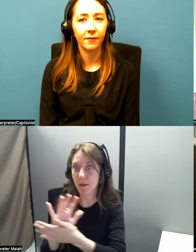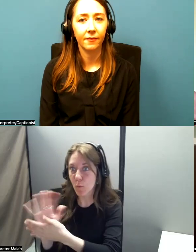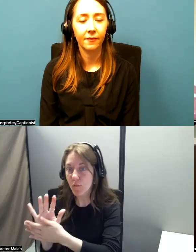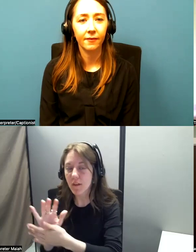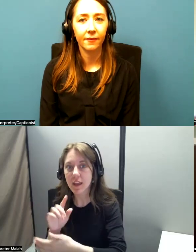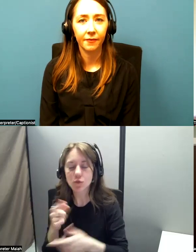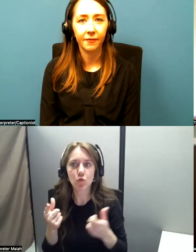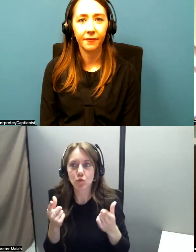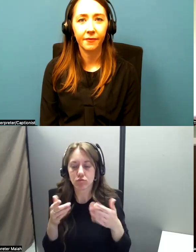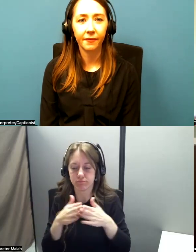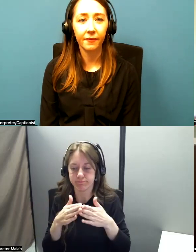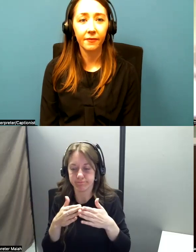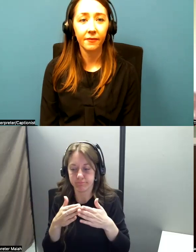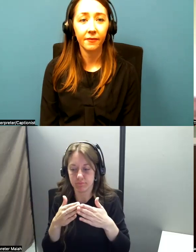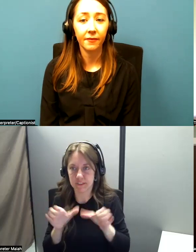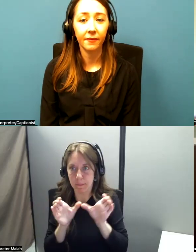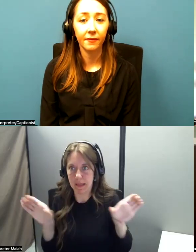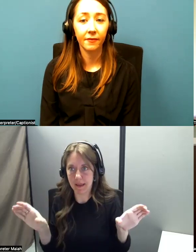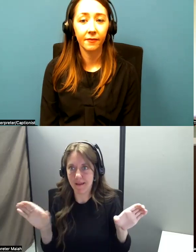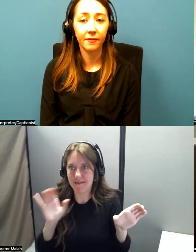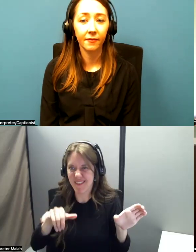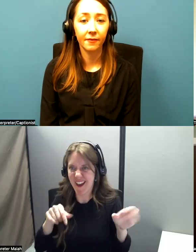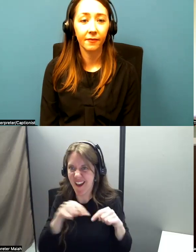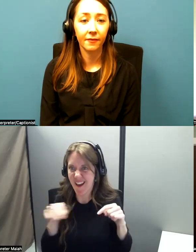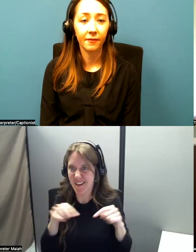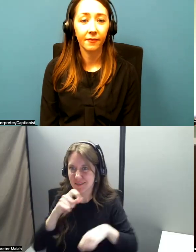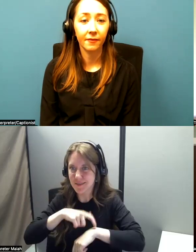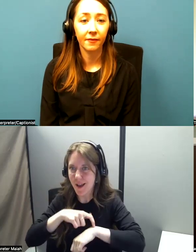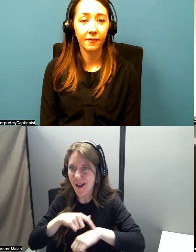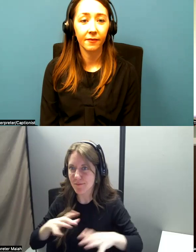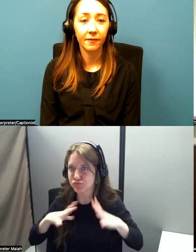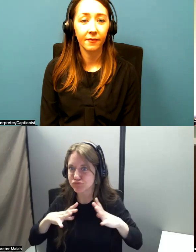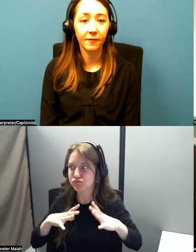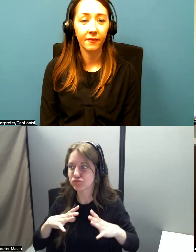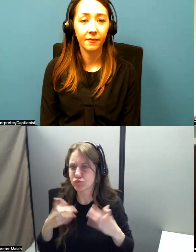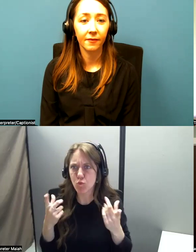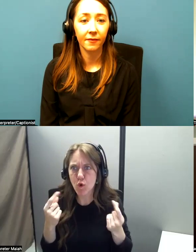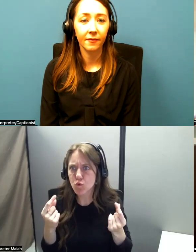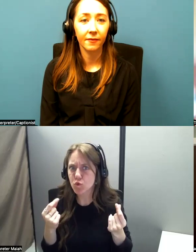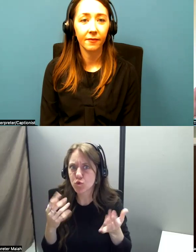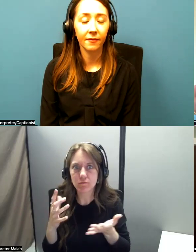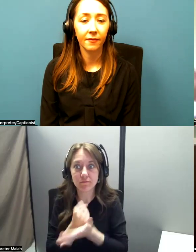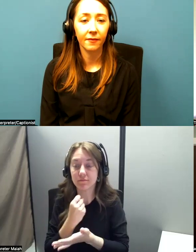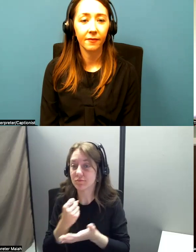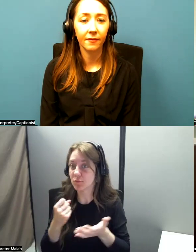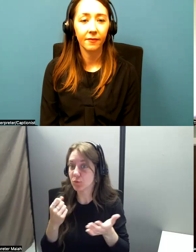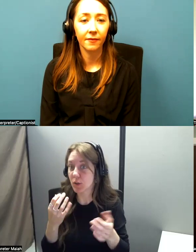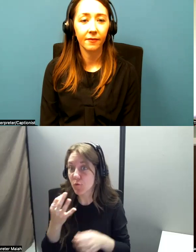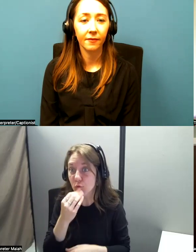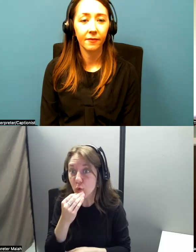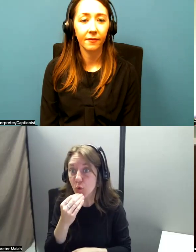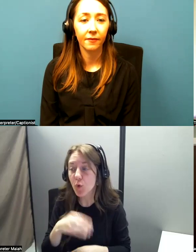during your free time? You should like explore, grab every chance you could get with the food, with the view,